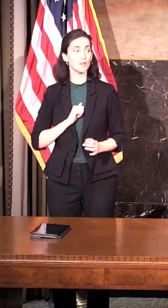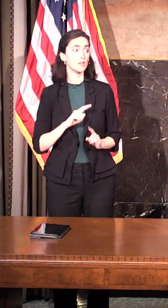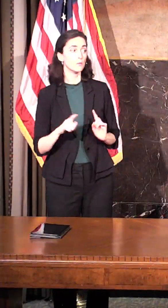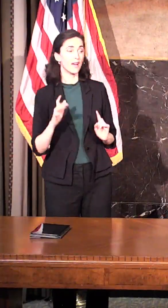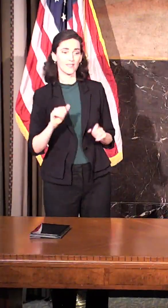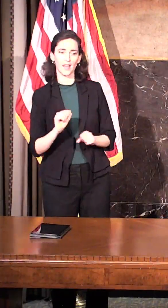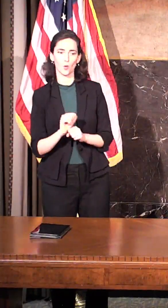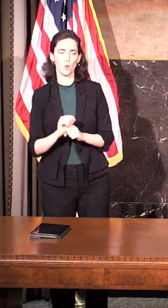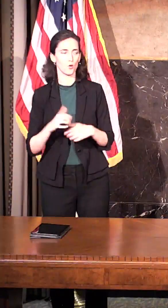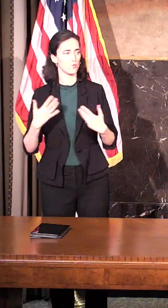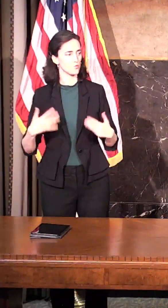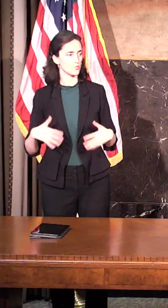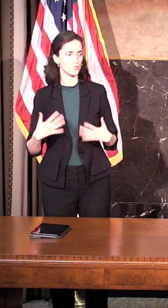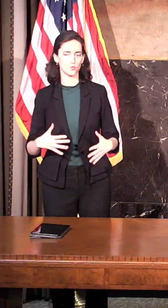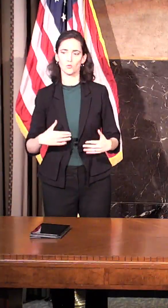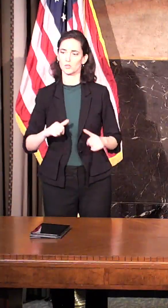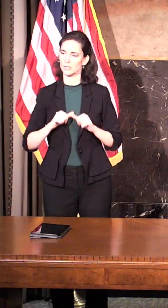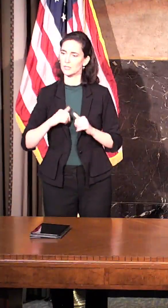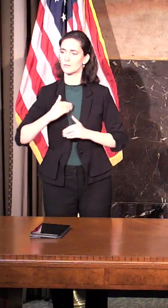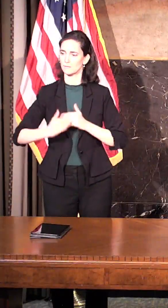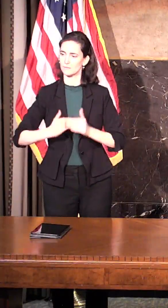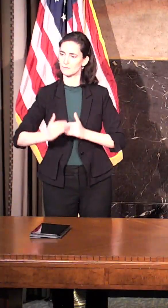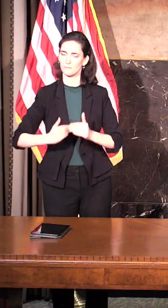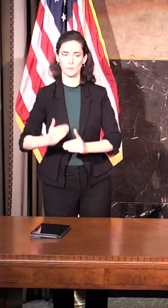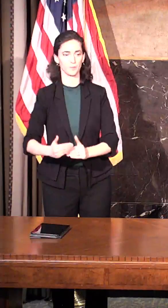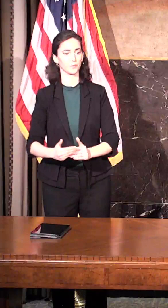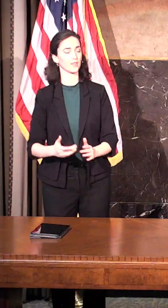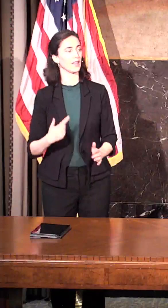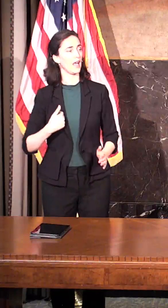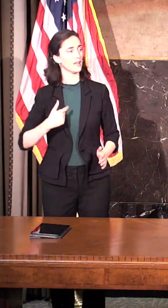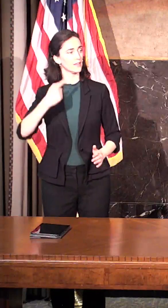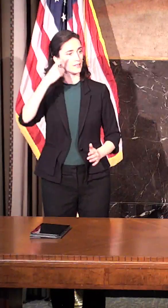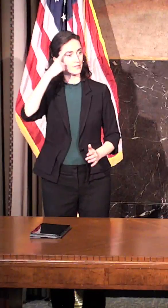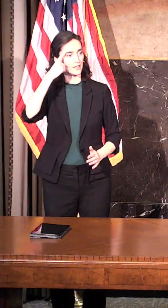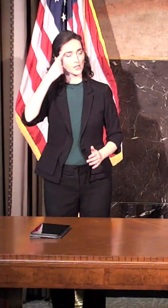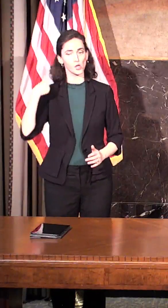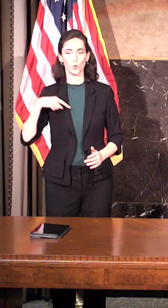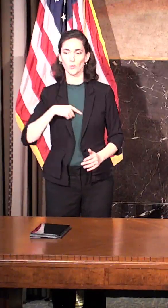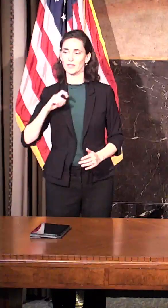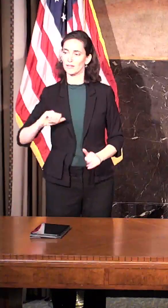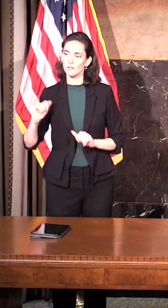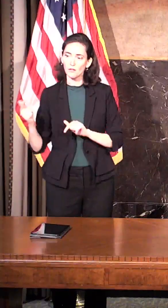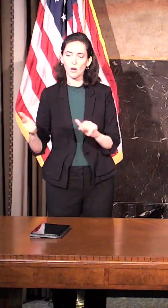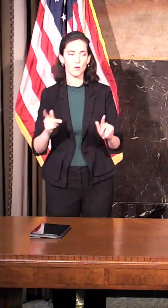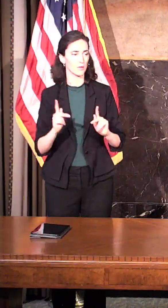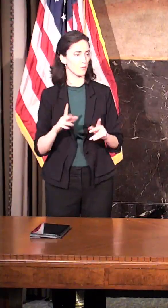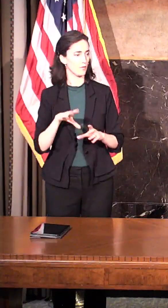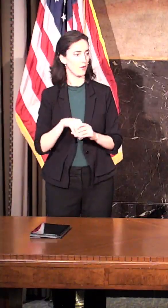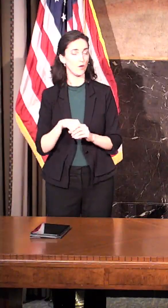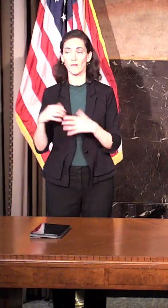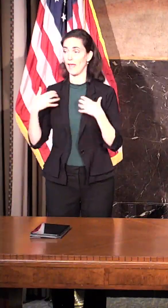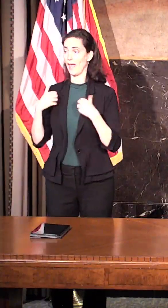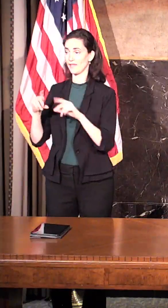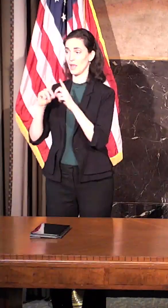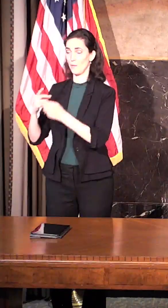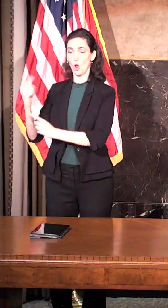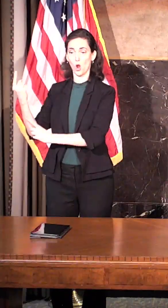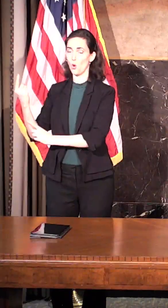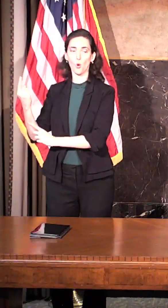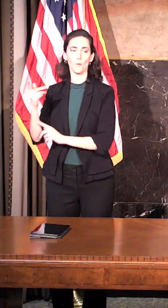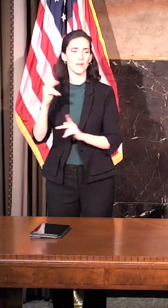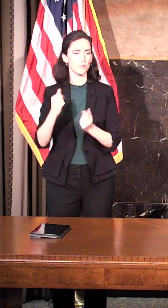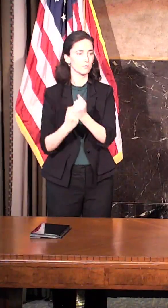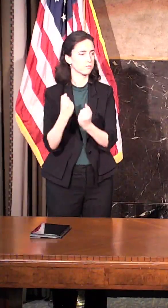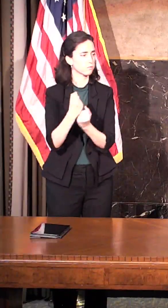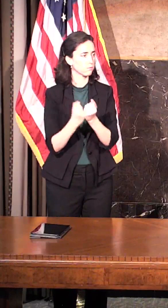we have cut out for us going forward, you know. And I think we need everyone's help in this. This is not something that the health department does alone. This is something that